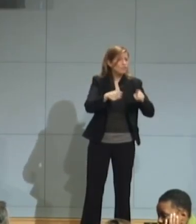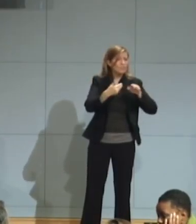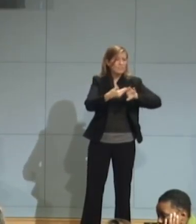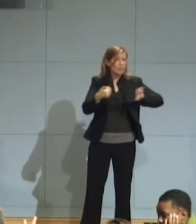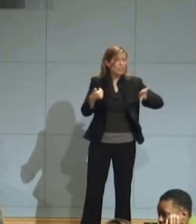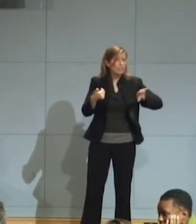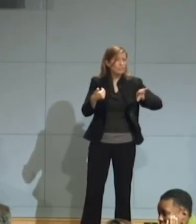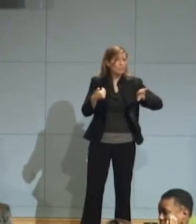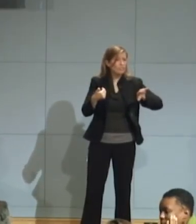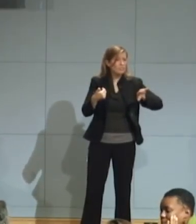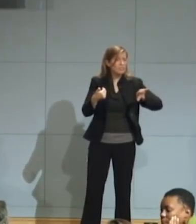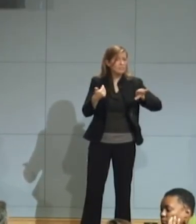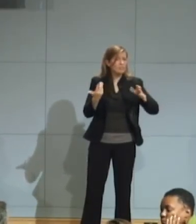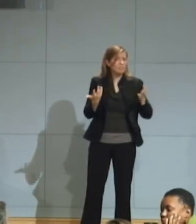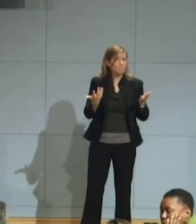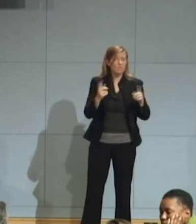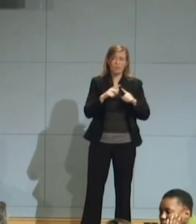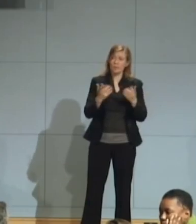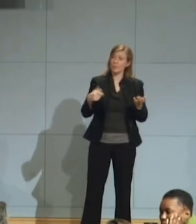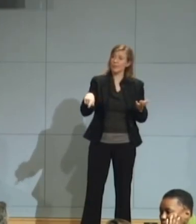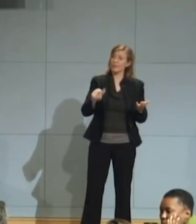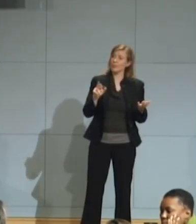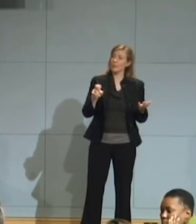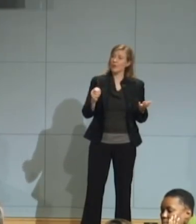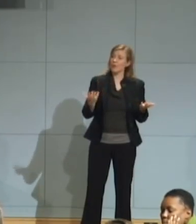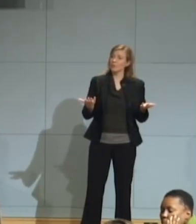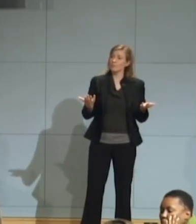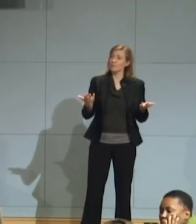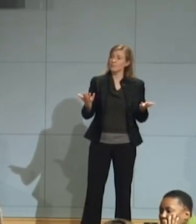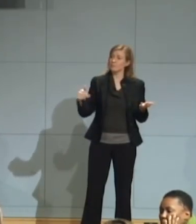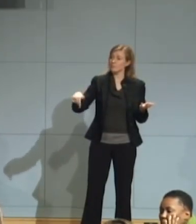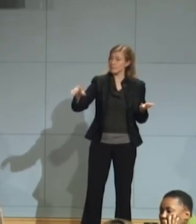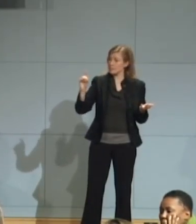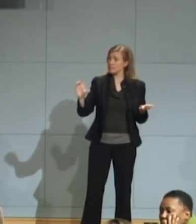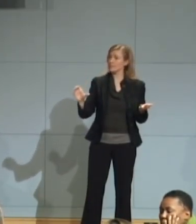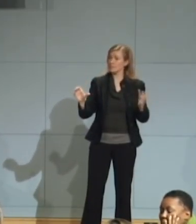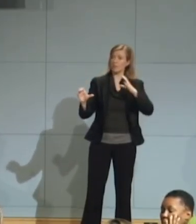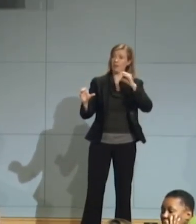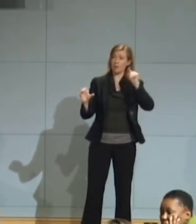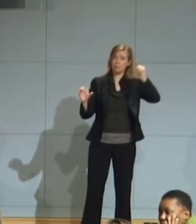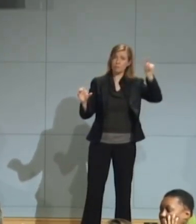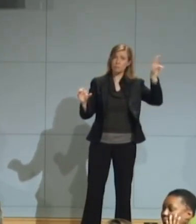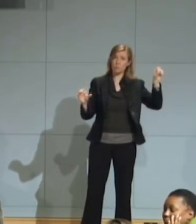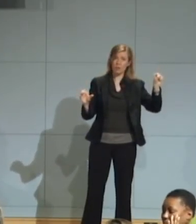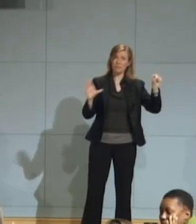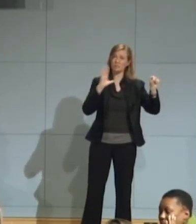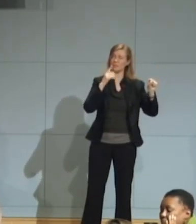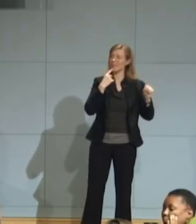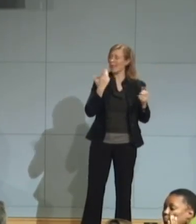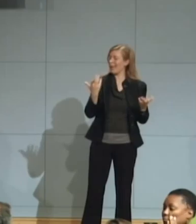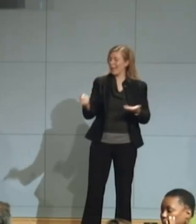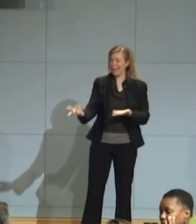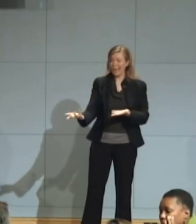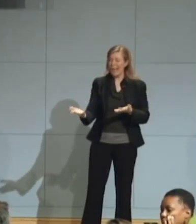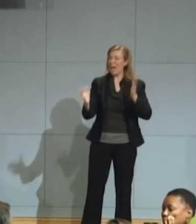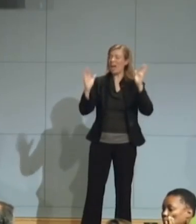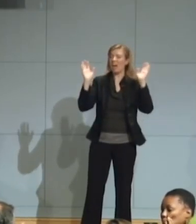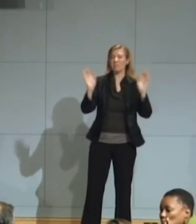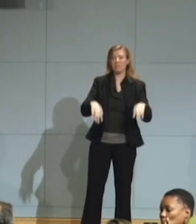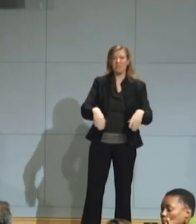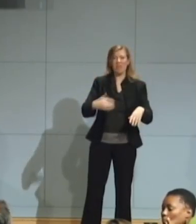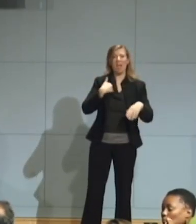between two communities separated by a river. And as you know, it's not a very wide river, right? And yet it